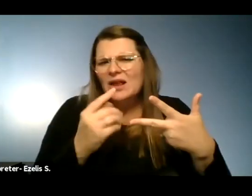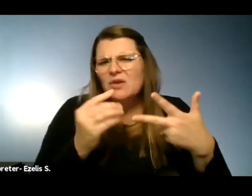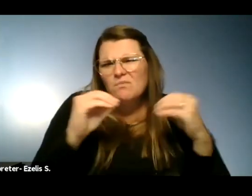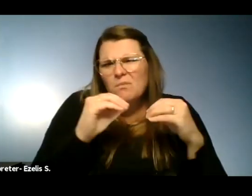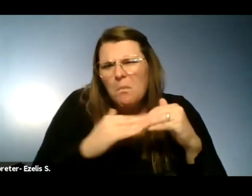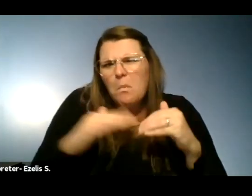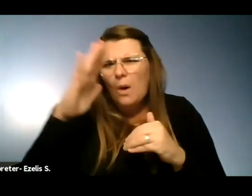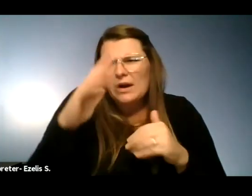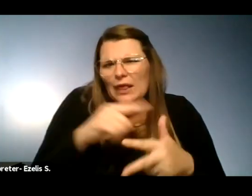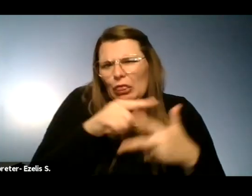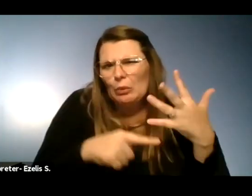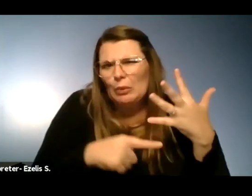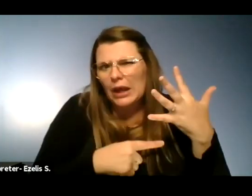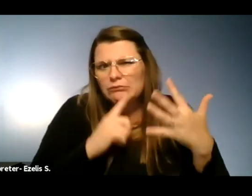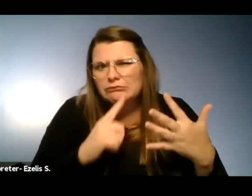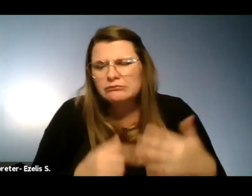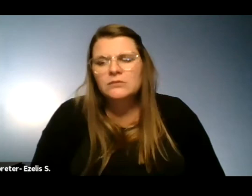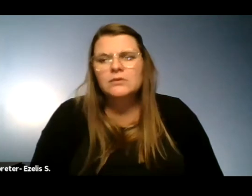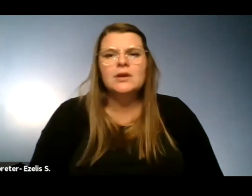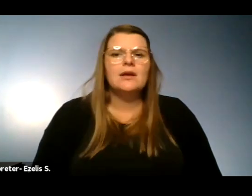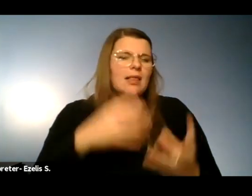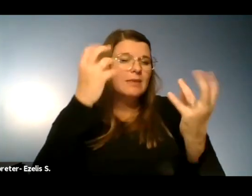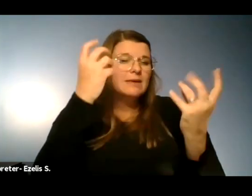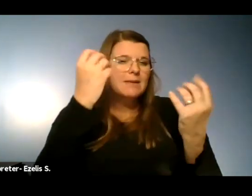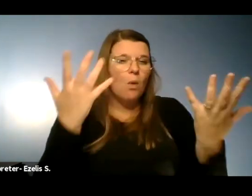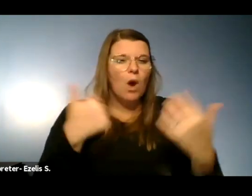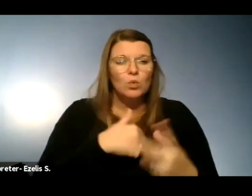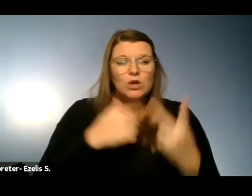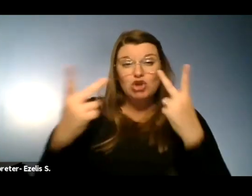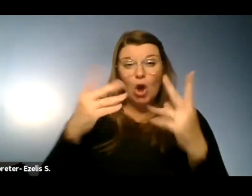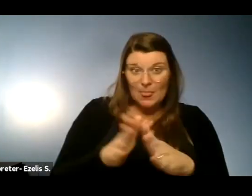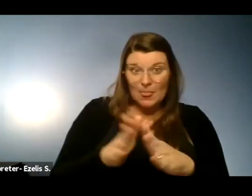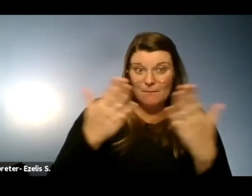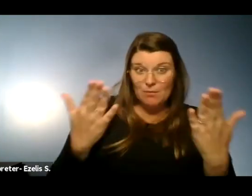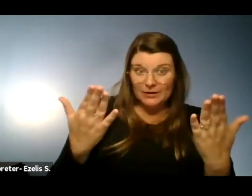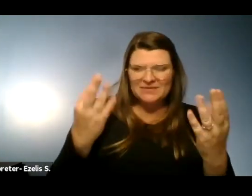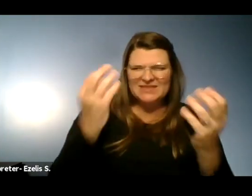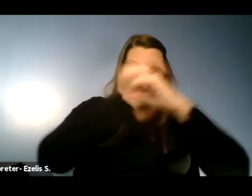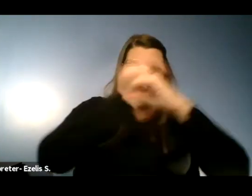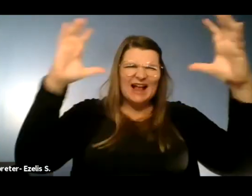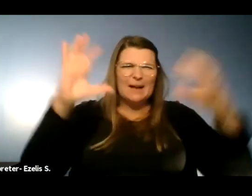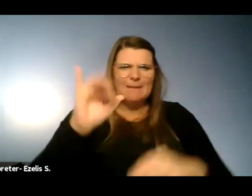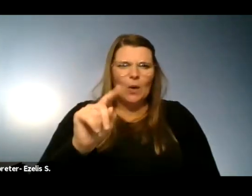three. Let's think about what we saw in the book. And